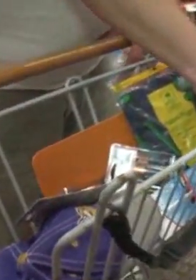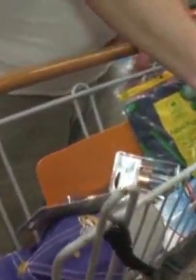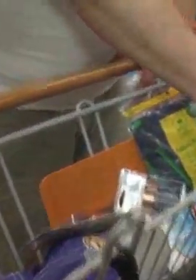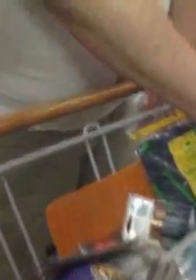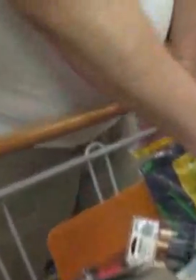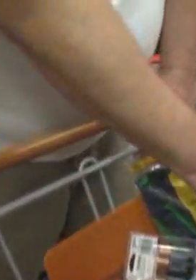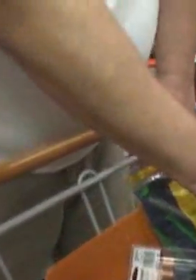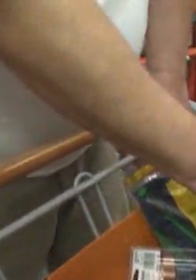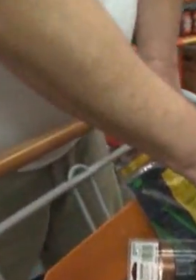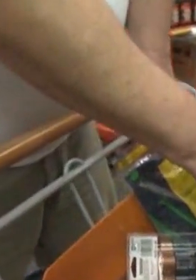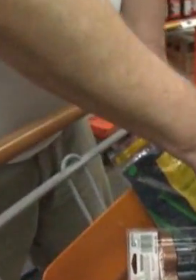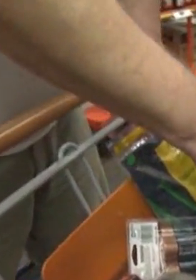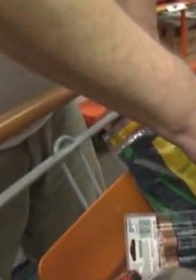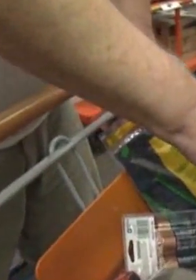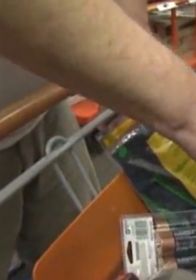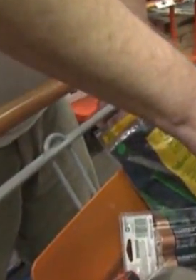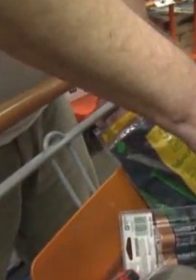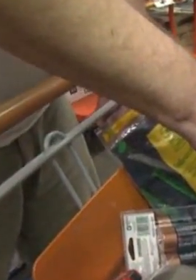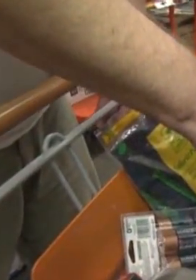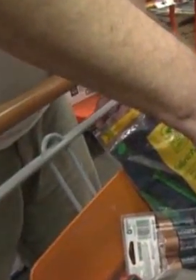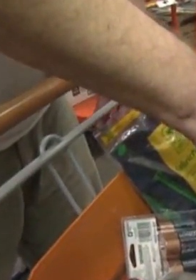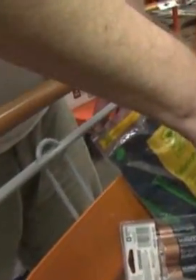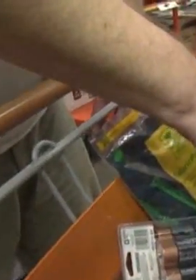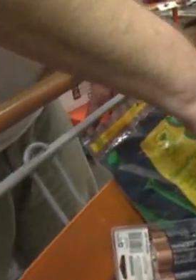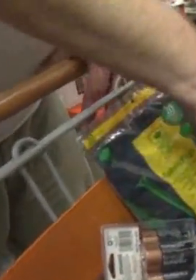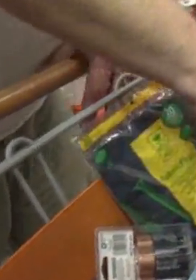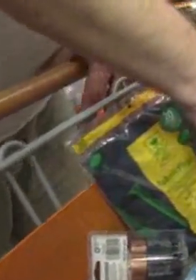hit a little bit south of us, the